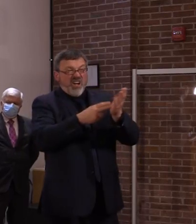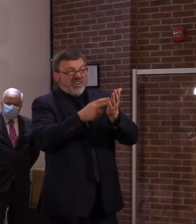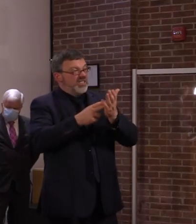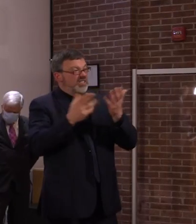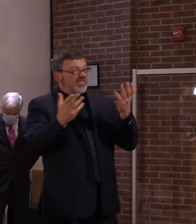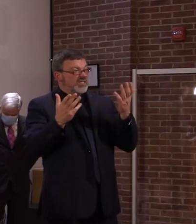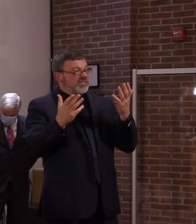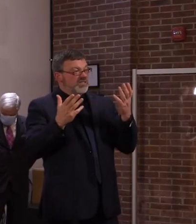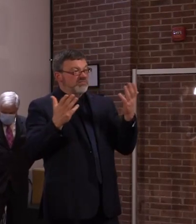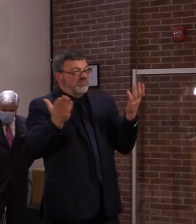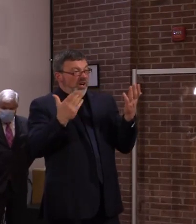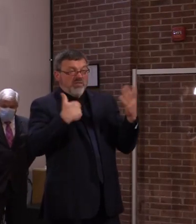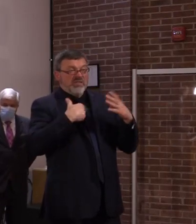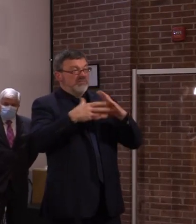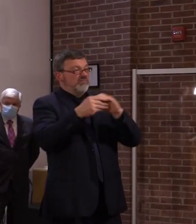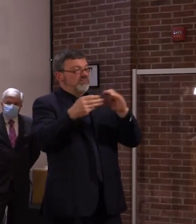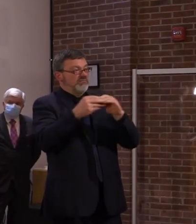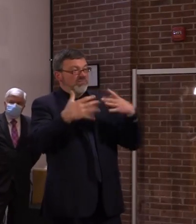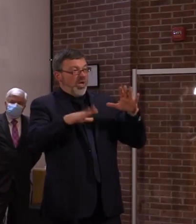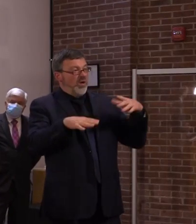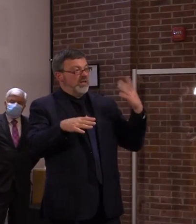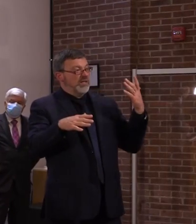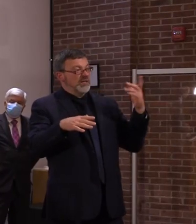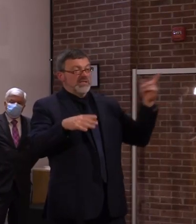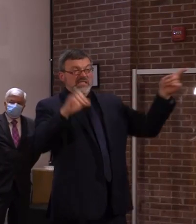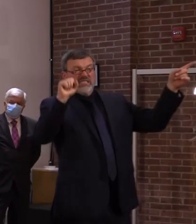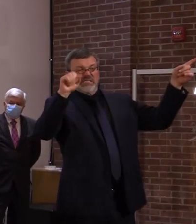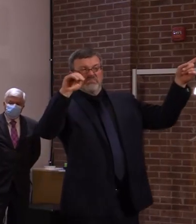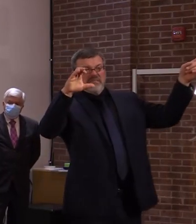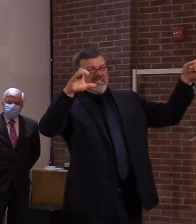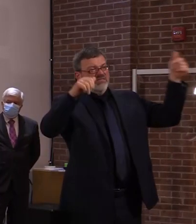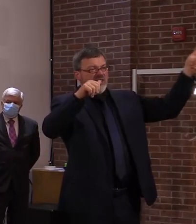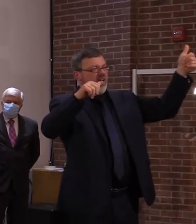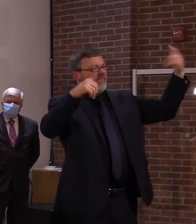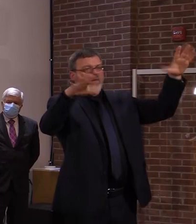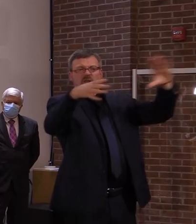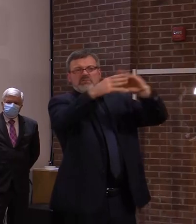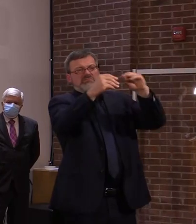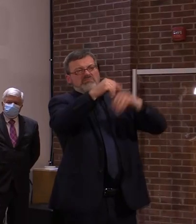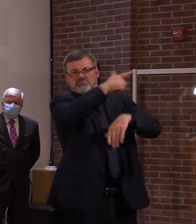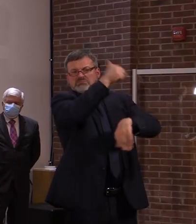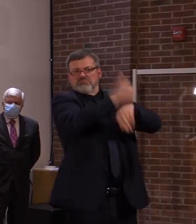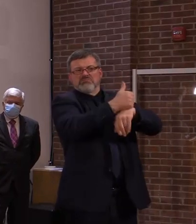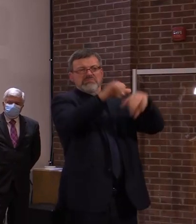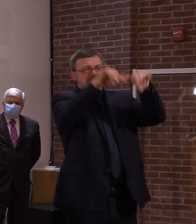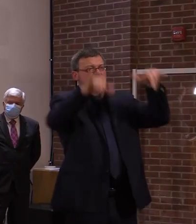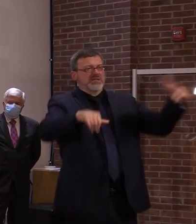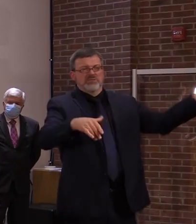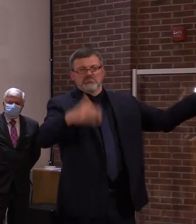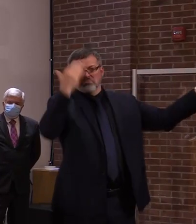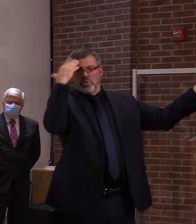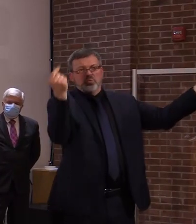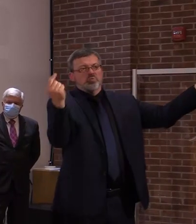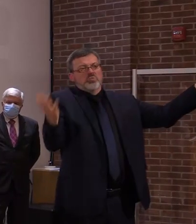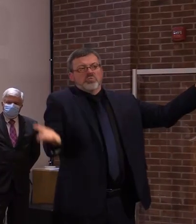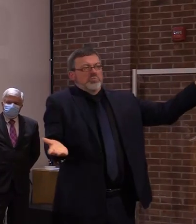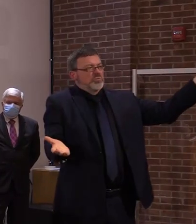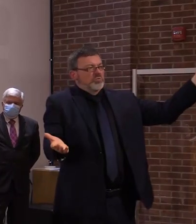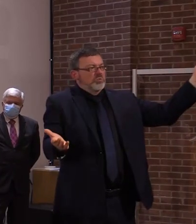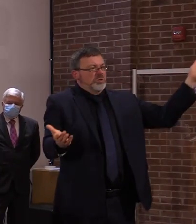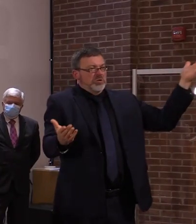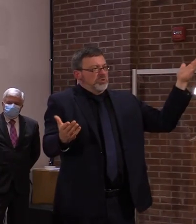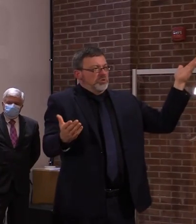the St. Michael's College offered, which is gatherings are not going to get us there.